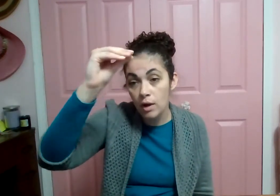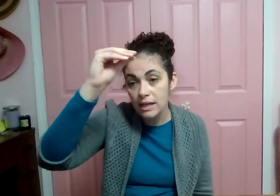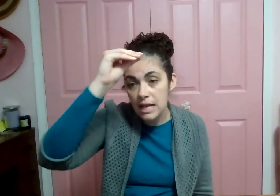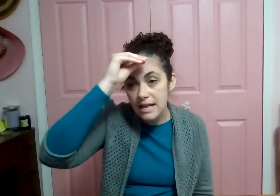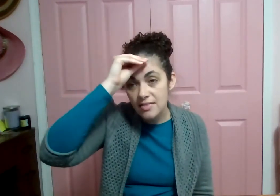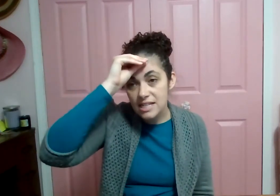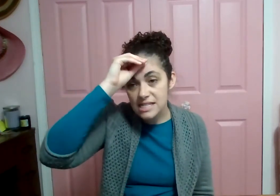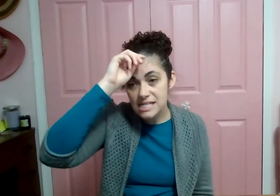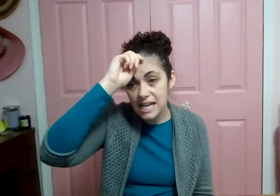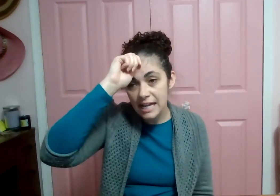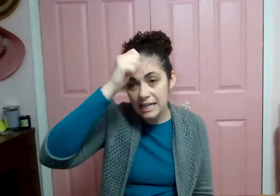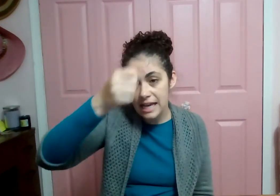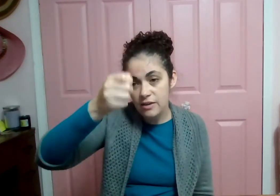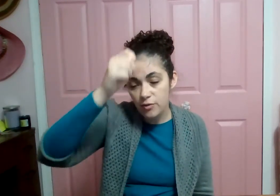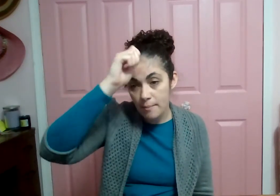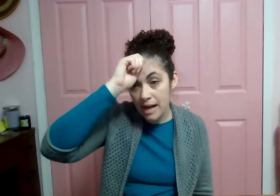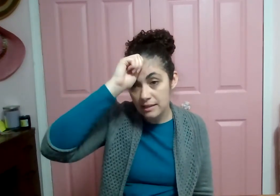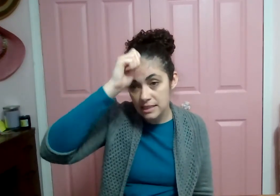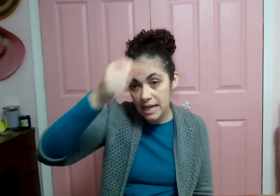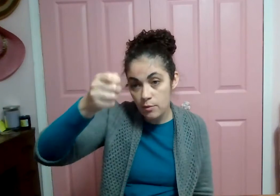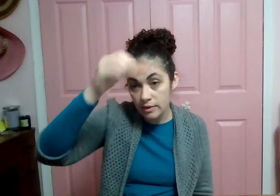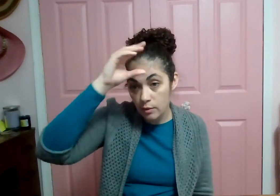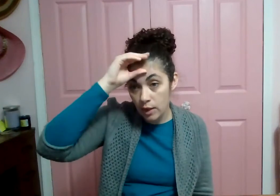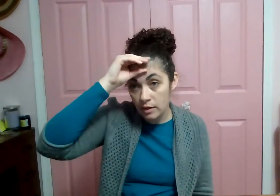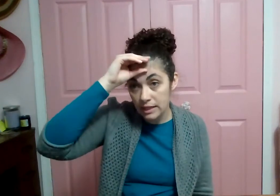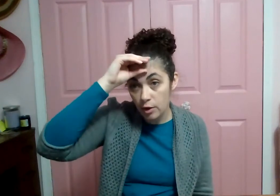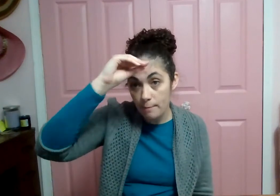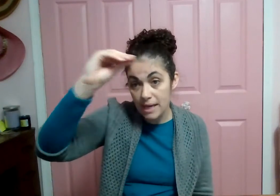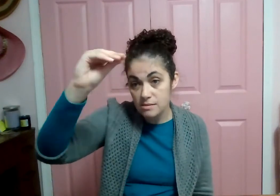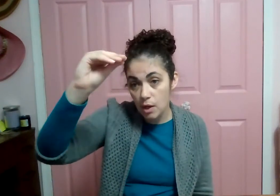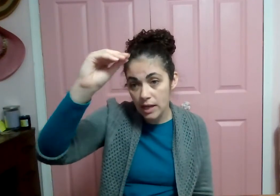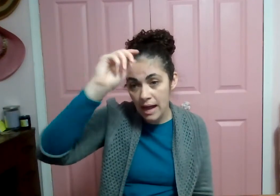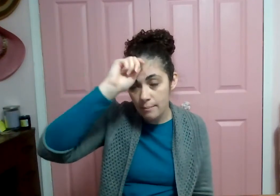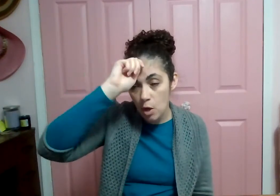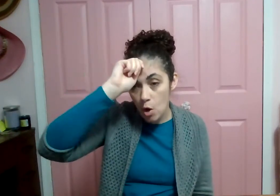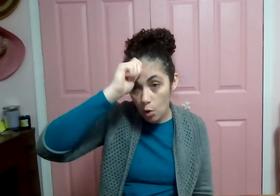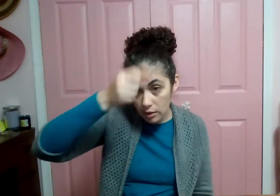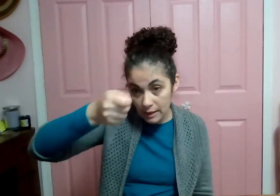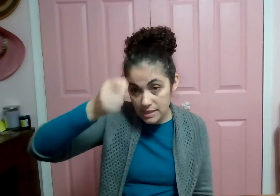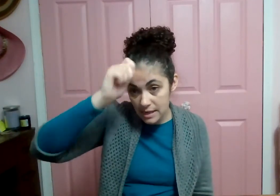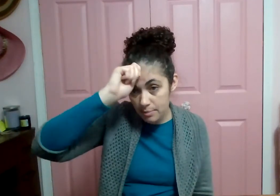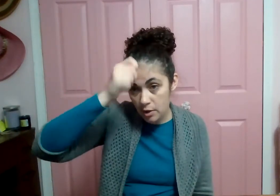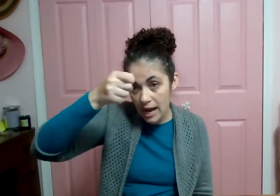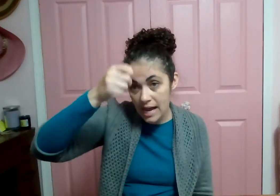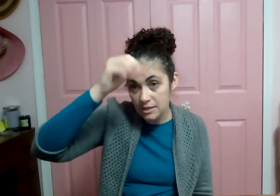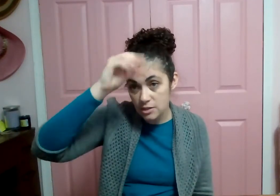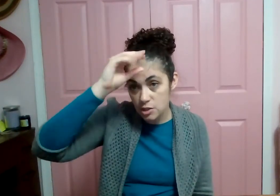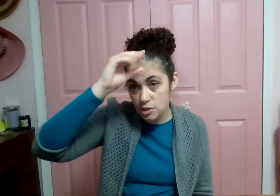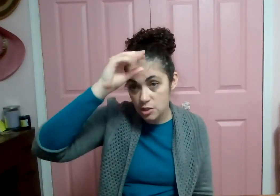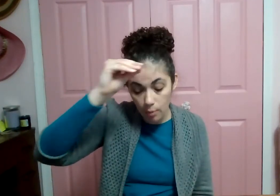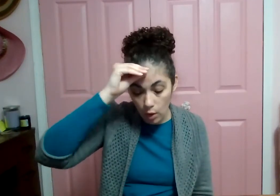boy. This is to indicate from back in the day when they wear either a baseball cap or they would tip their hat to you. So